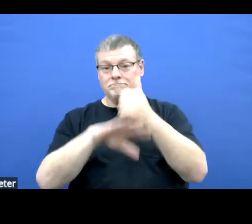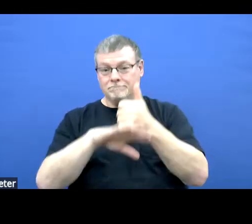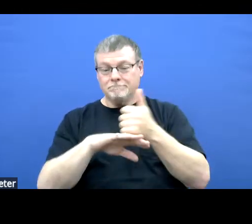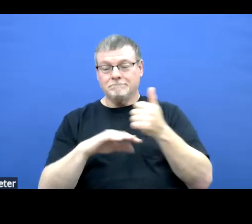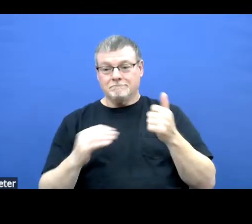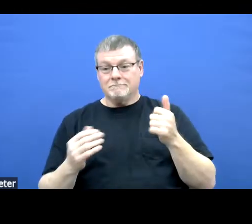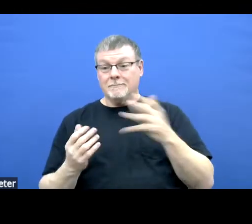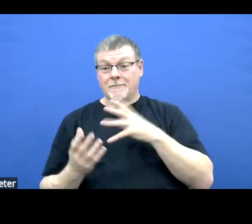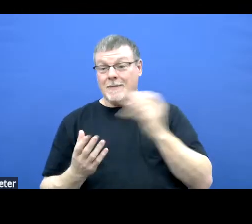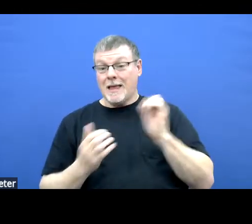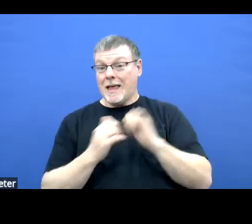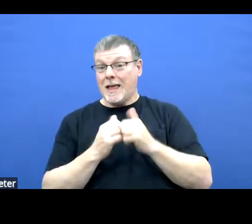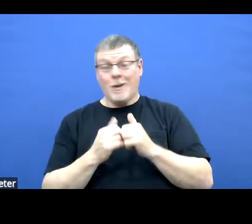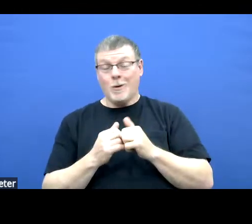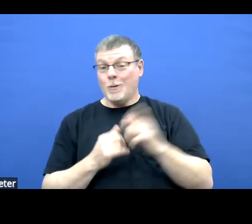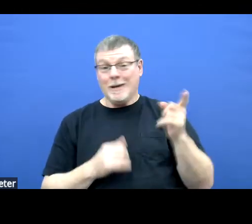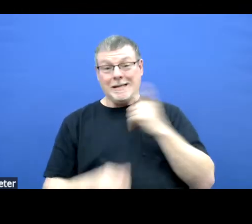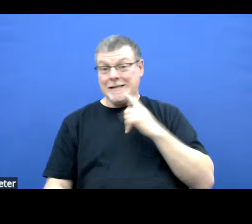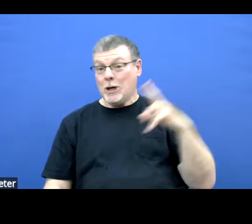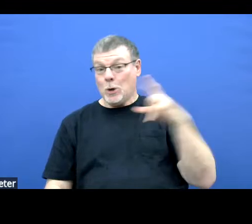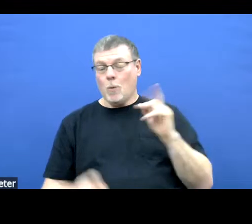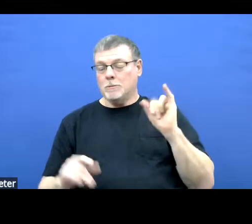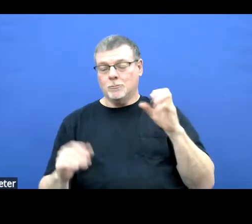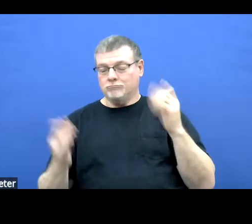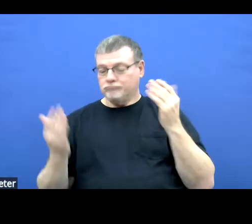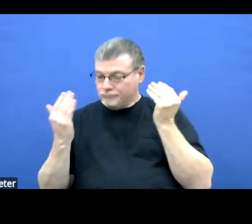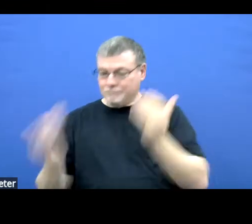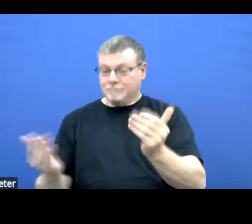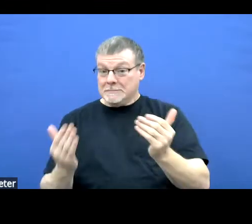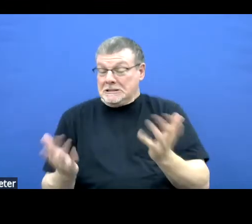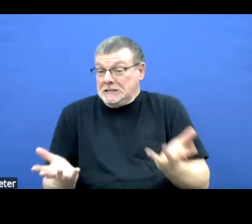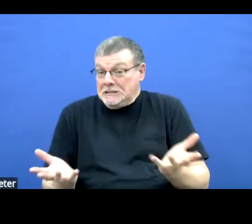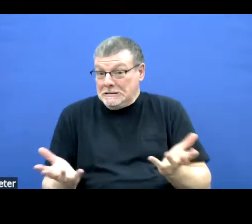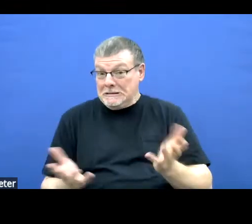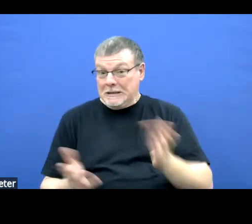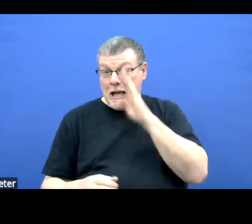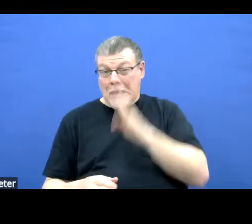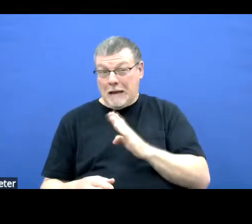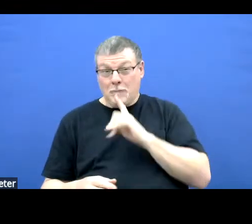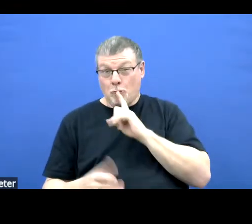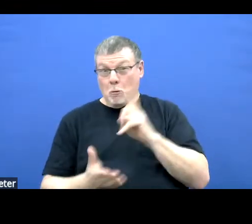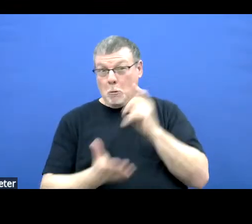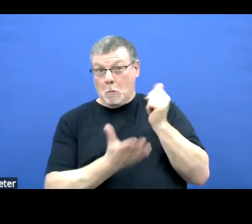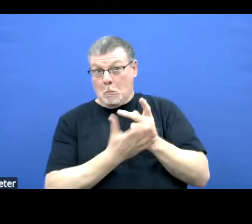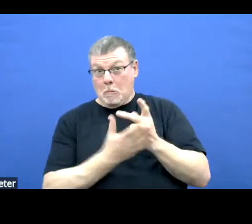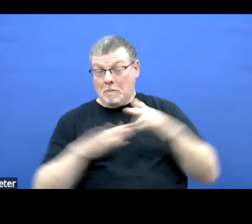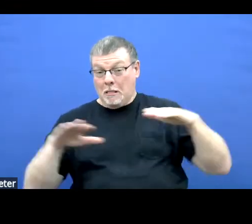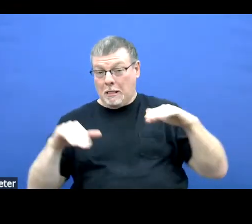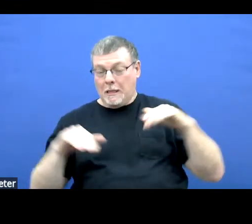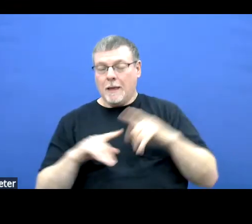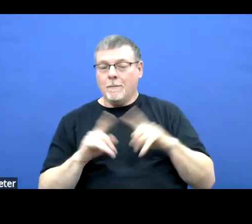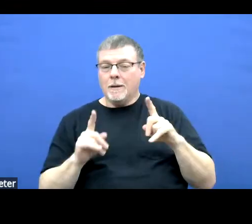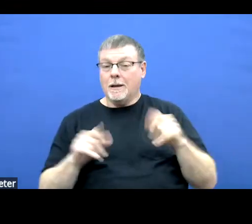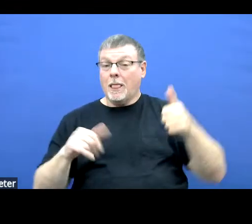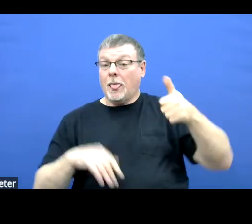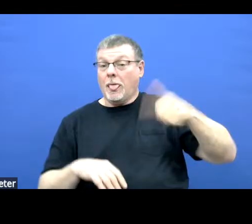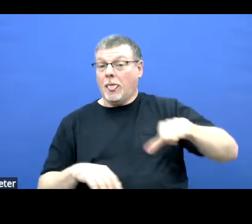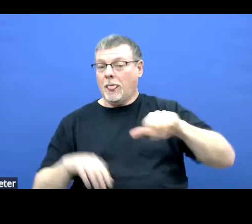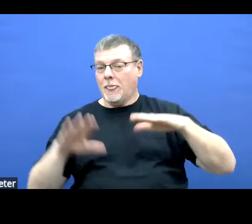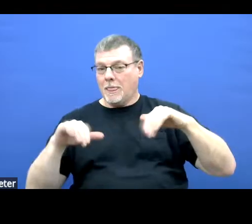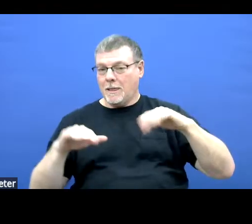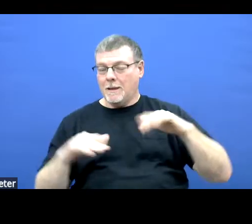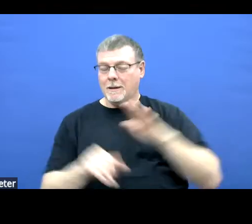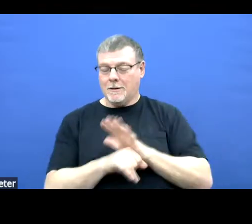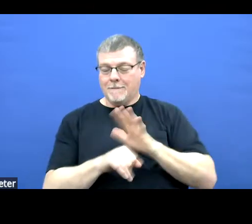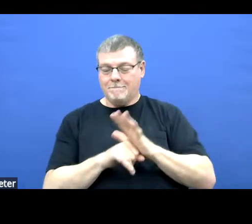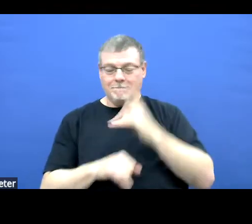the way I looked at it, they didn't say no, so we went and did it. I don't know that we ever truly had approval, but we didn't have a denial, so that was good enough